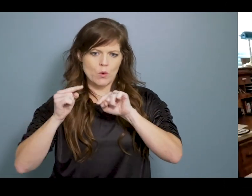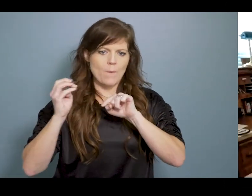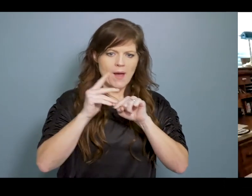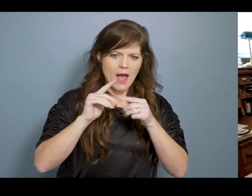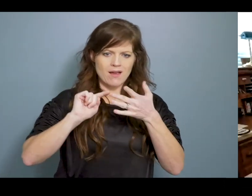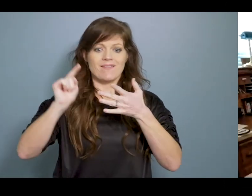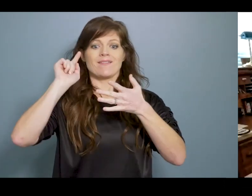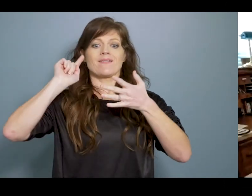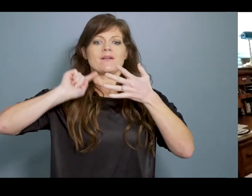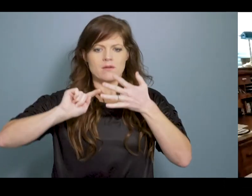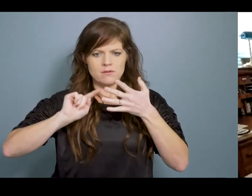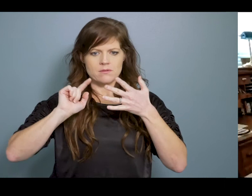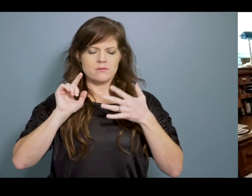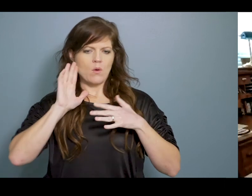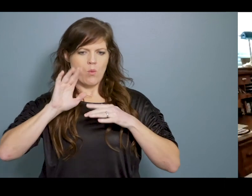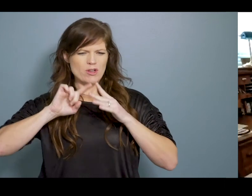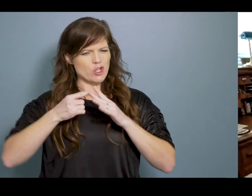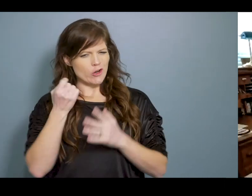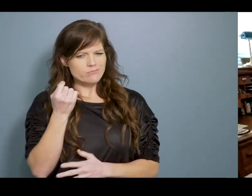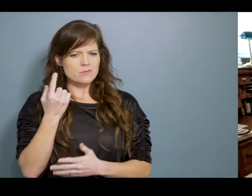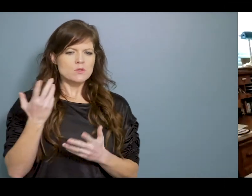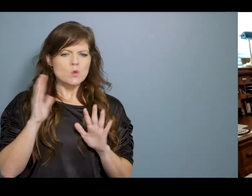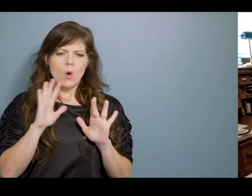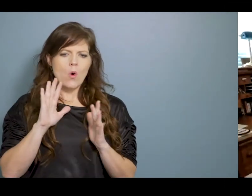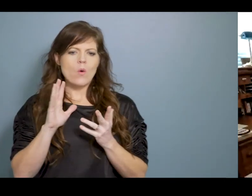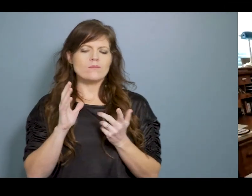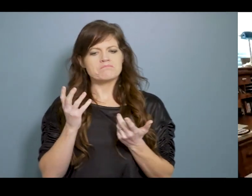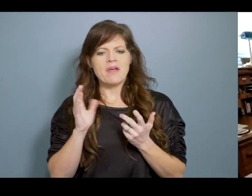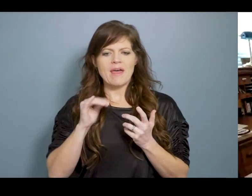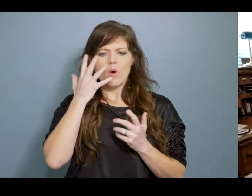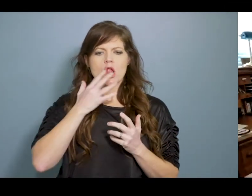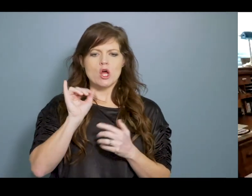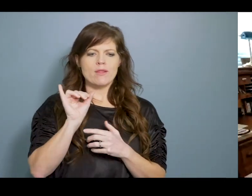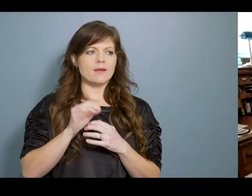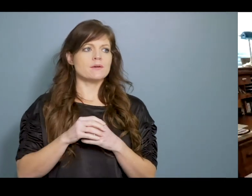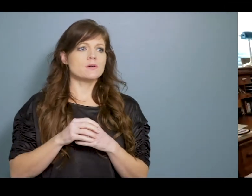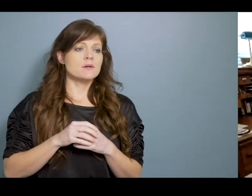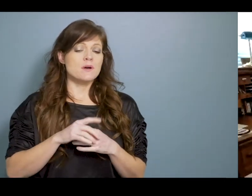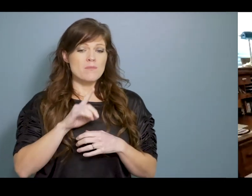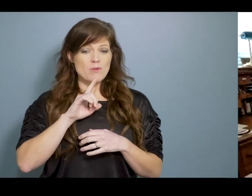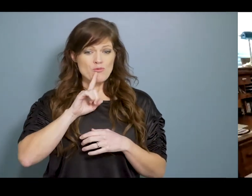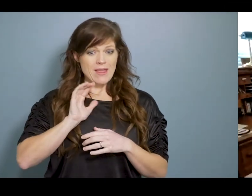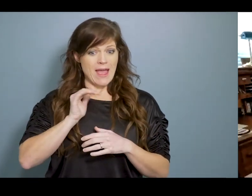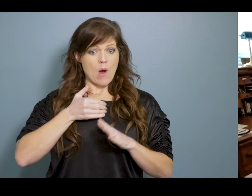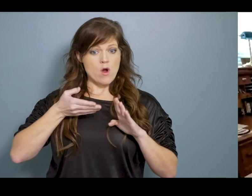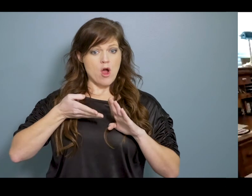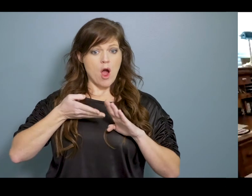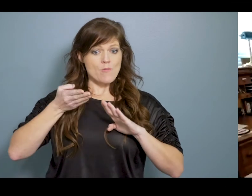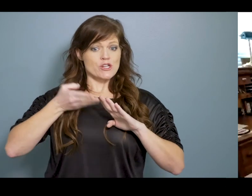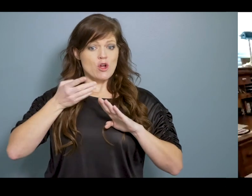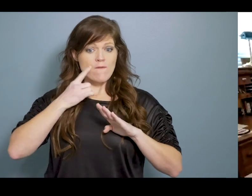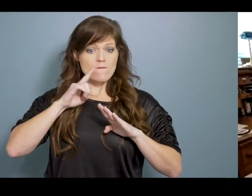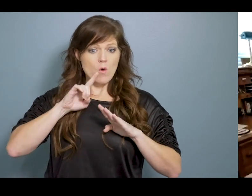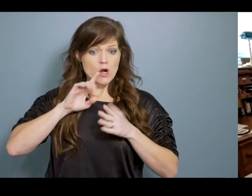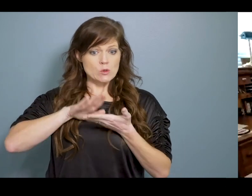in some of the fall. But I even met with legislators yesterday face-to-face. I think that our operational aspect is we'll